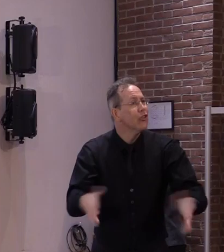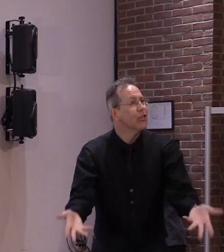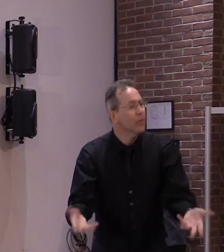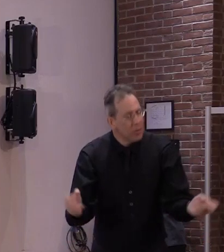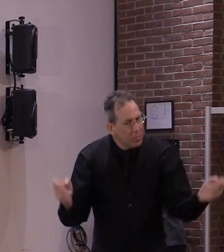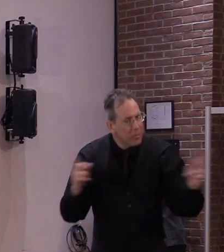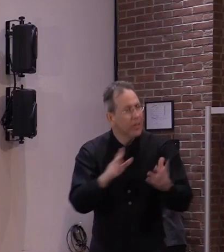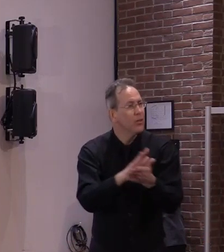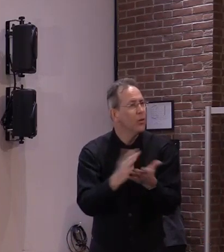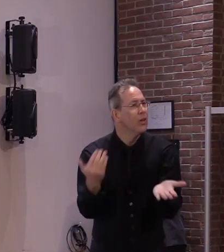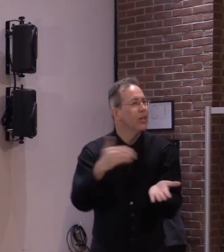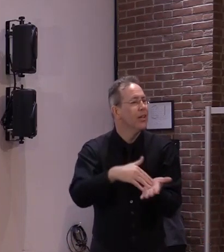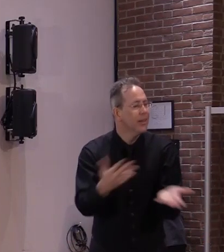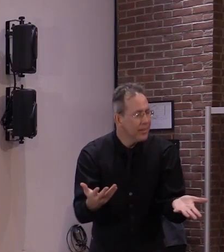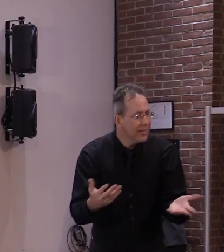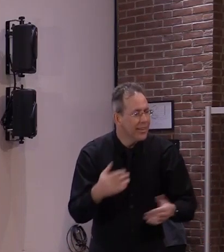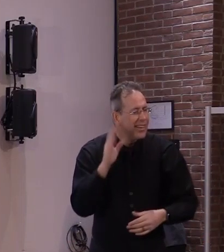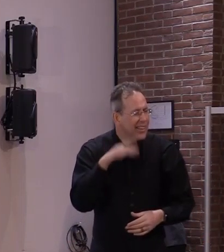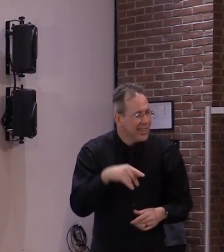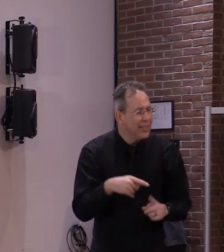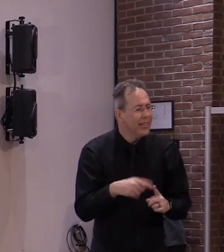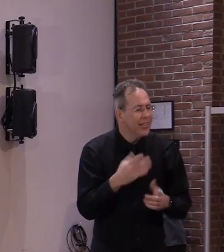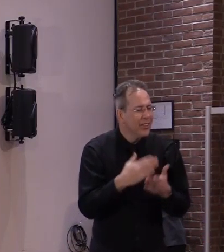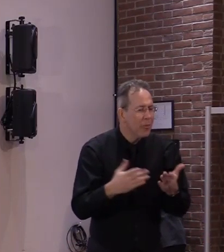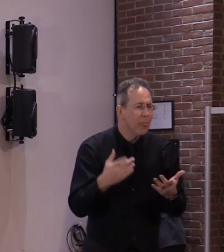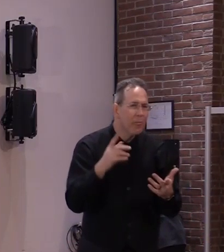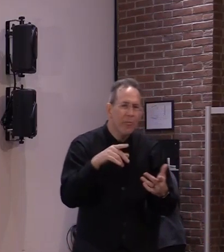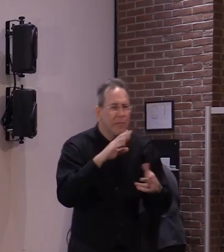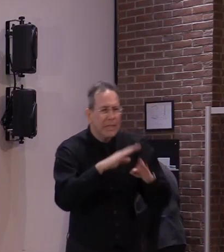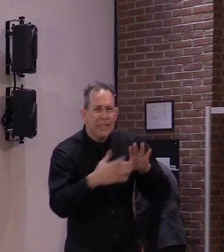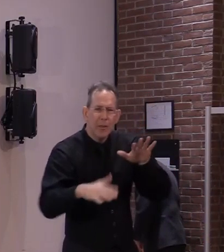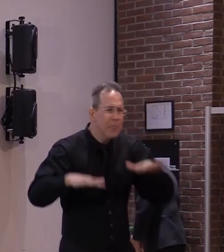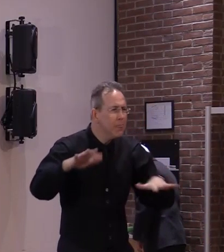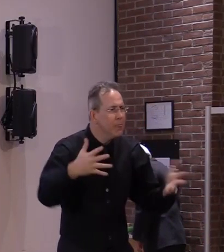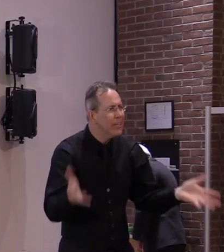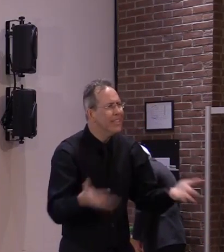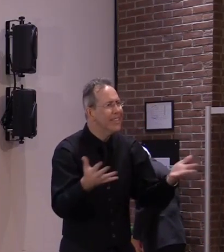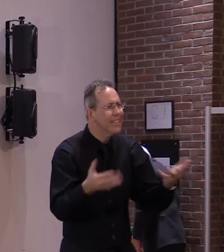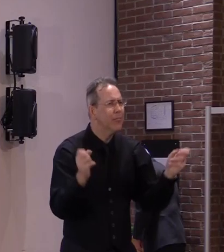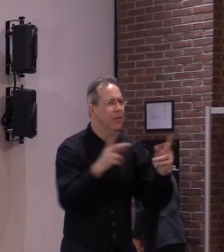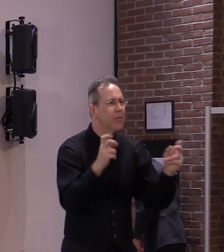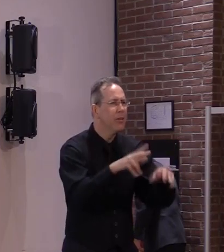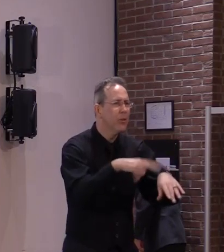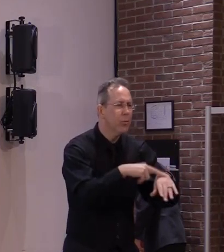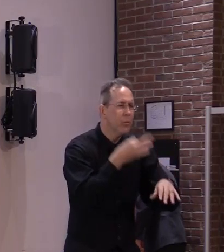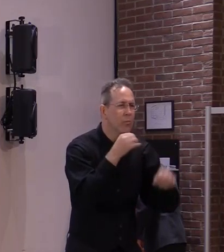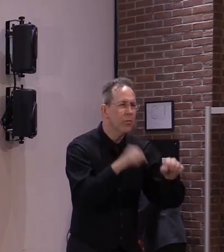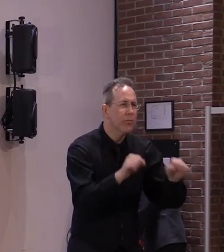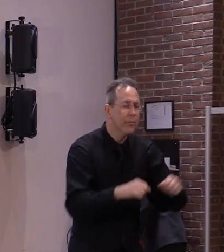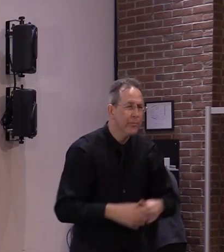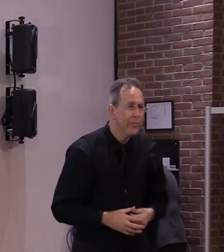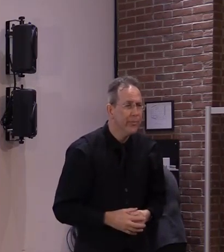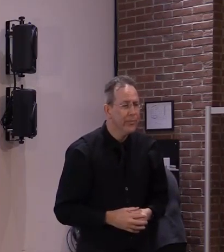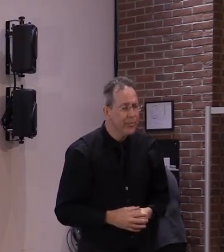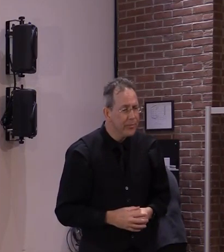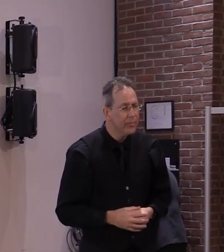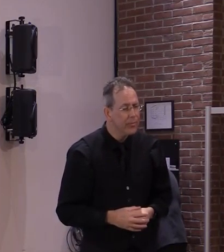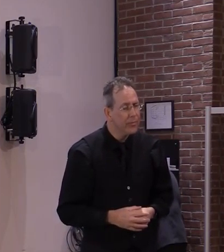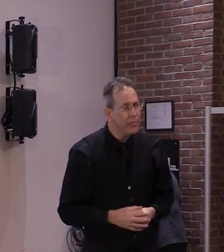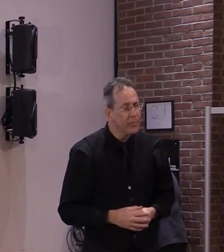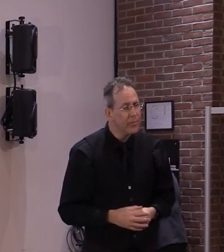recently came out with new quarantine guidance for those who've been fully vaccinated. We've been reviewing their recommendations and are